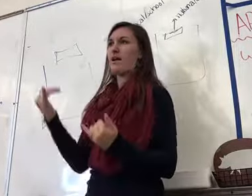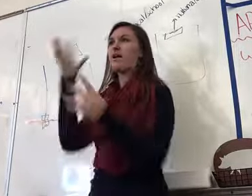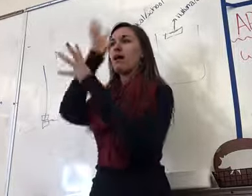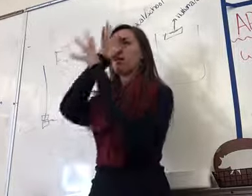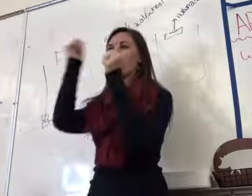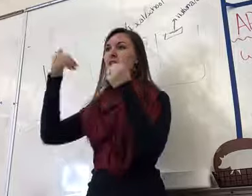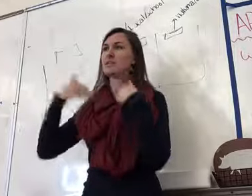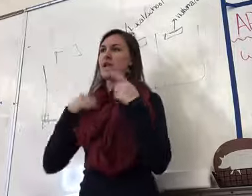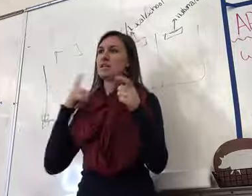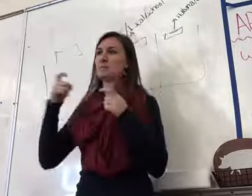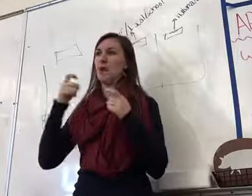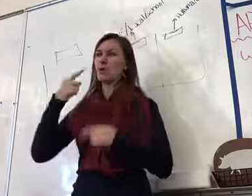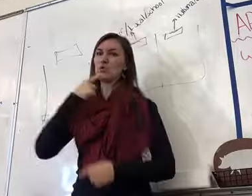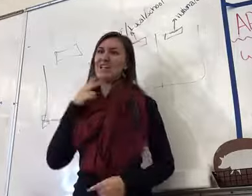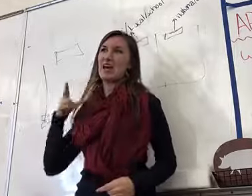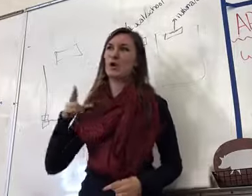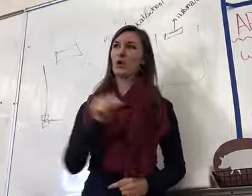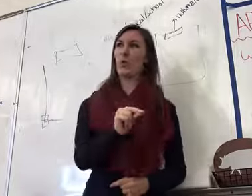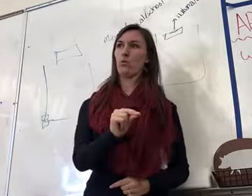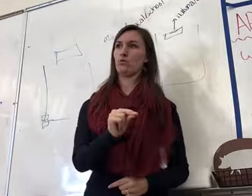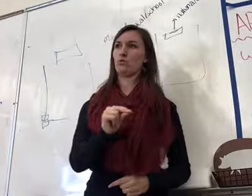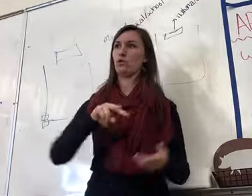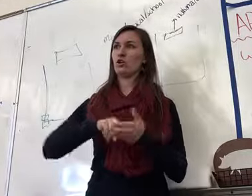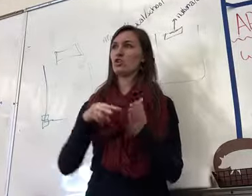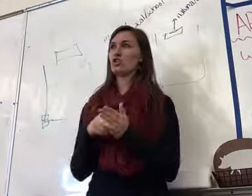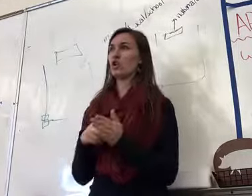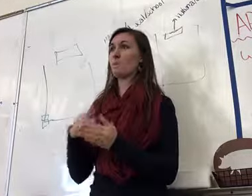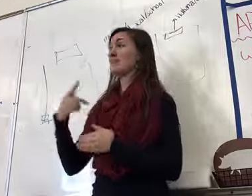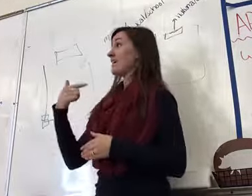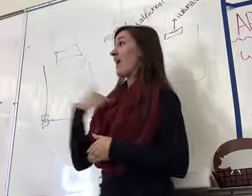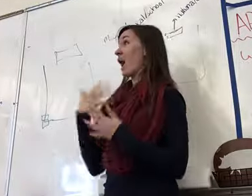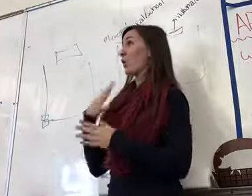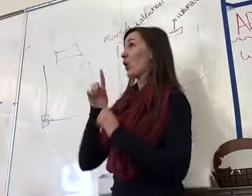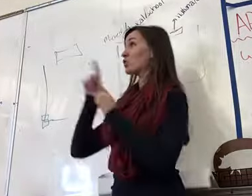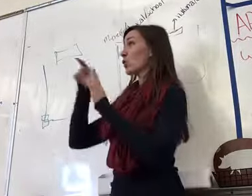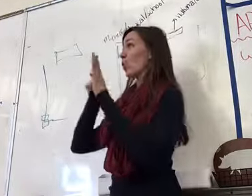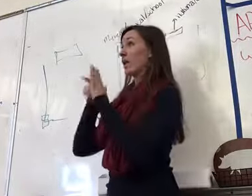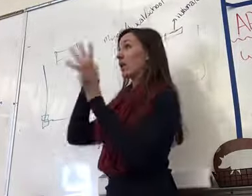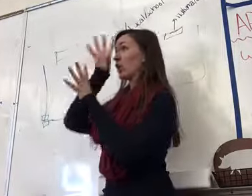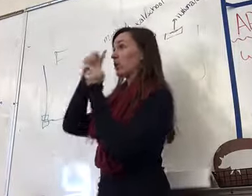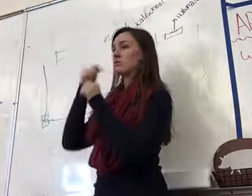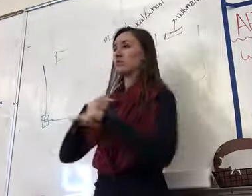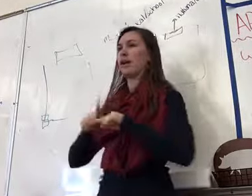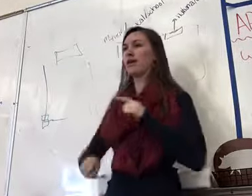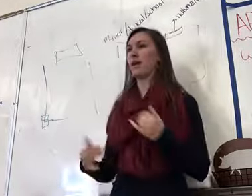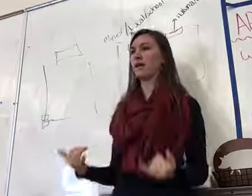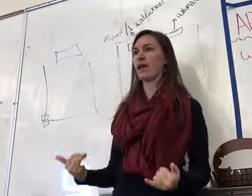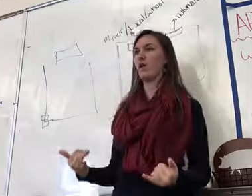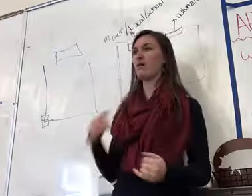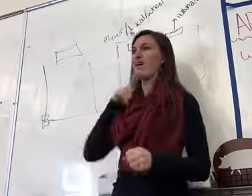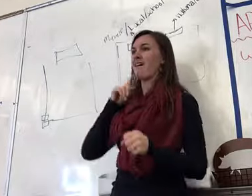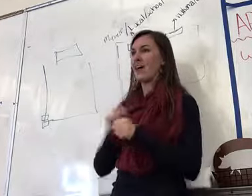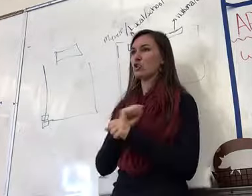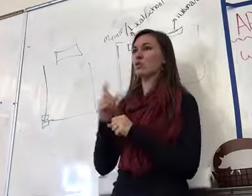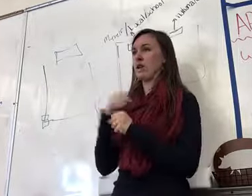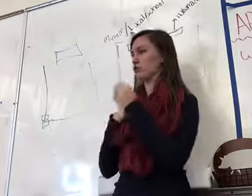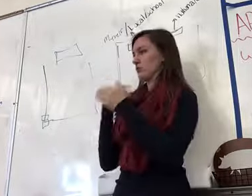just do whatever you want. If you want to go assassinate the president, you can't just do that. You actually have to go through a process.